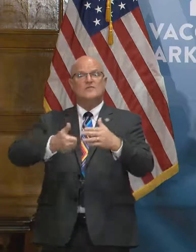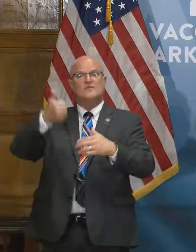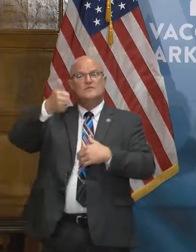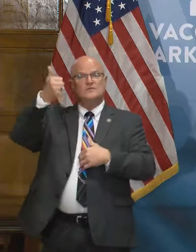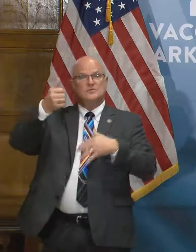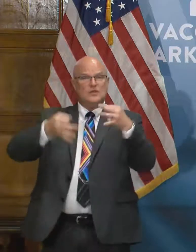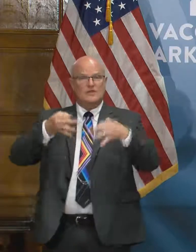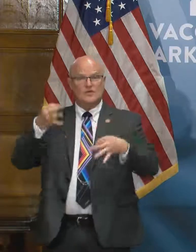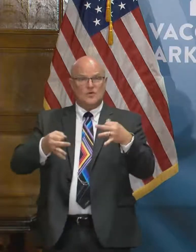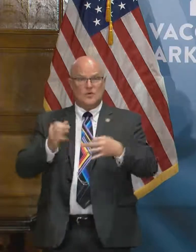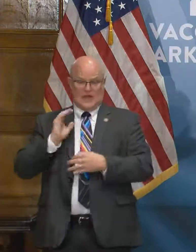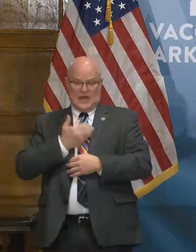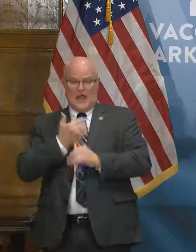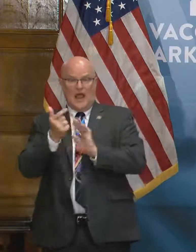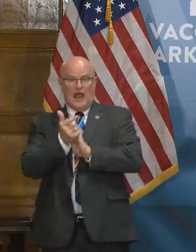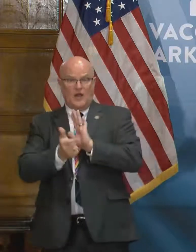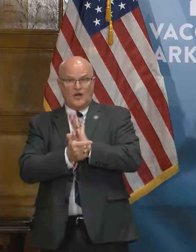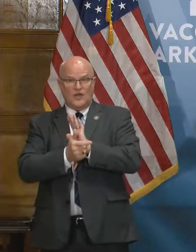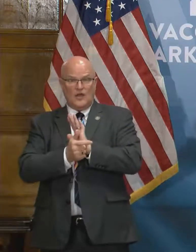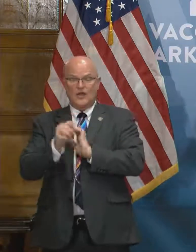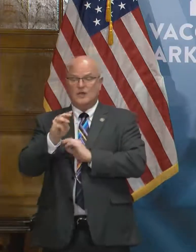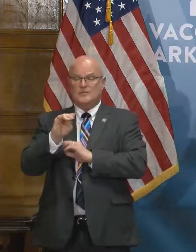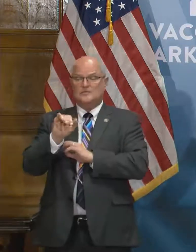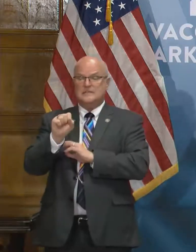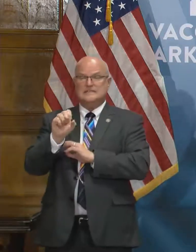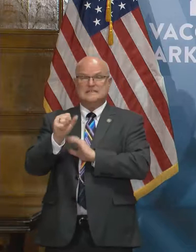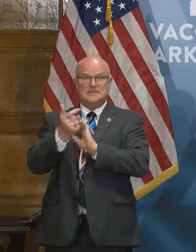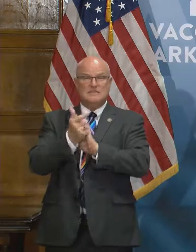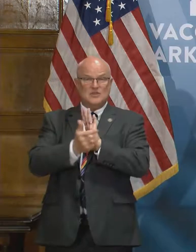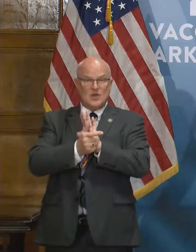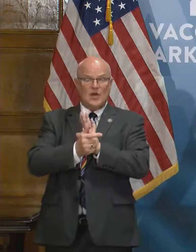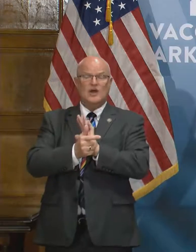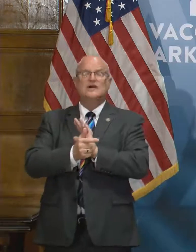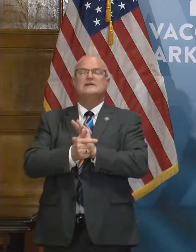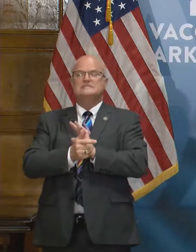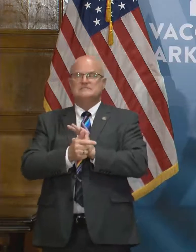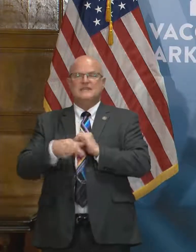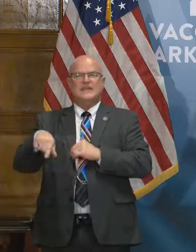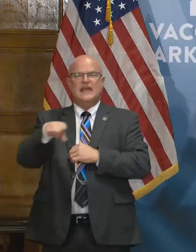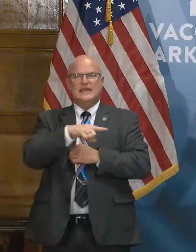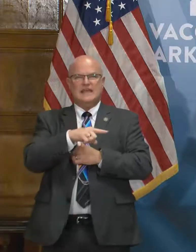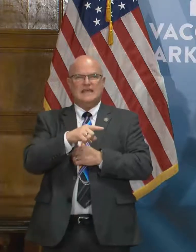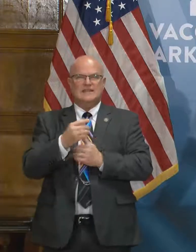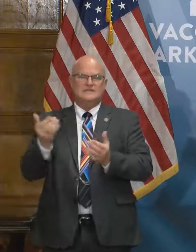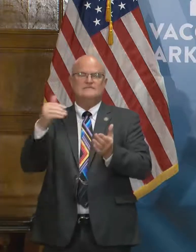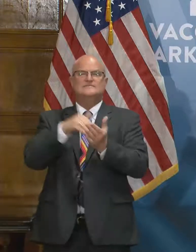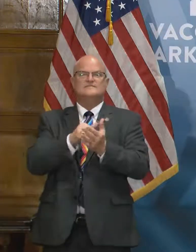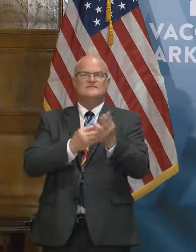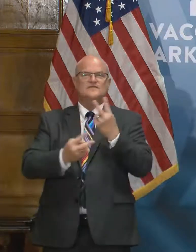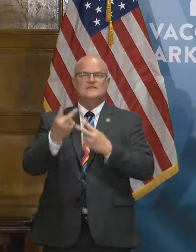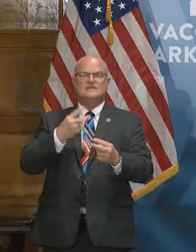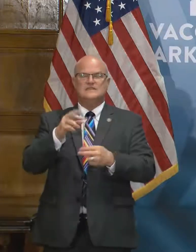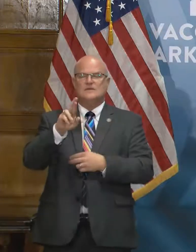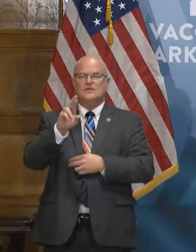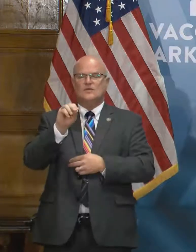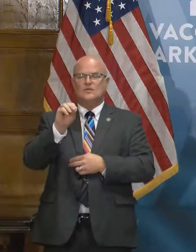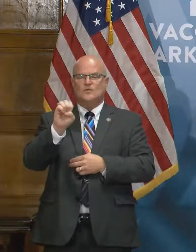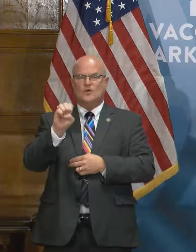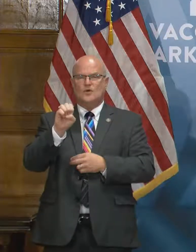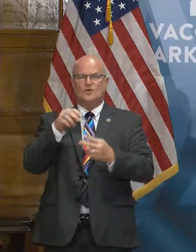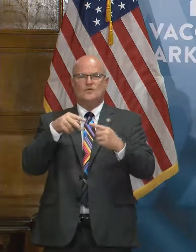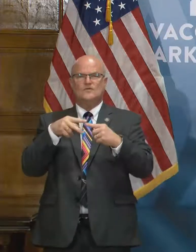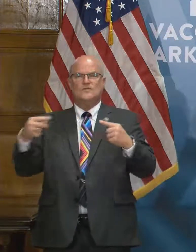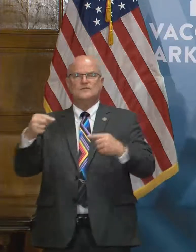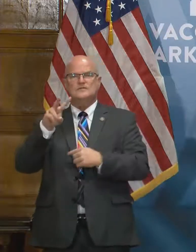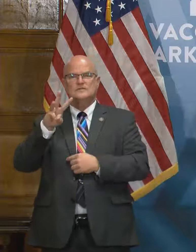on our law, the Mississippi law, where they have ample opportunity to revisit Roe versus Wade. Let's wait on that decision, and